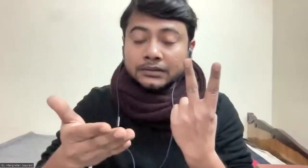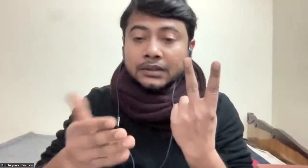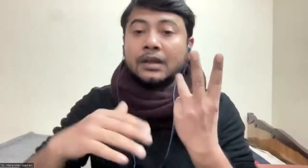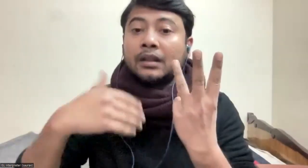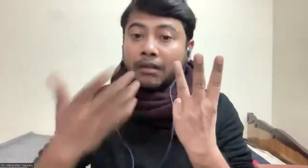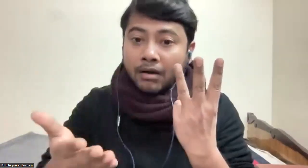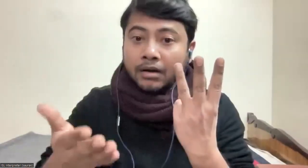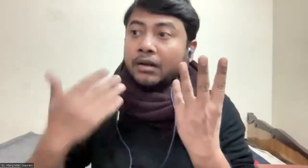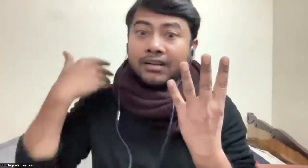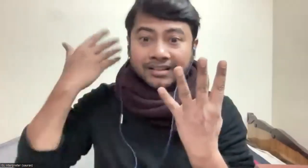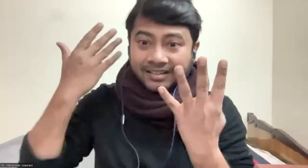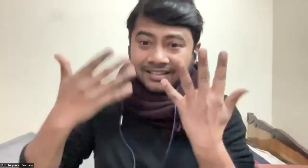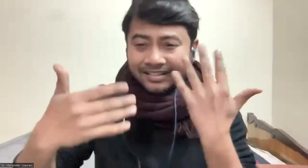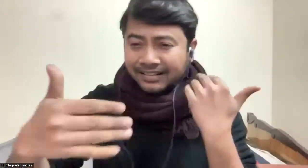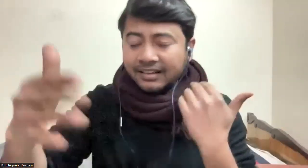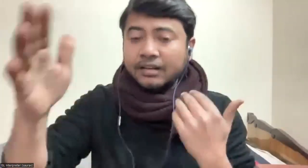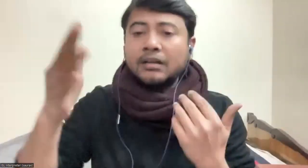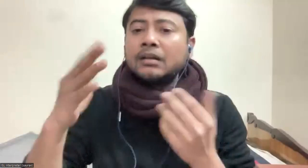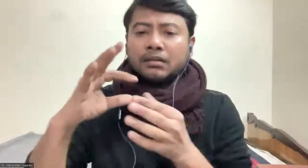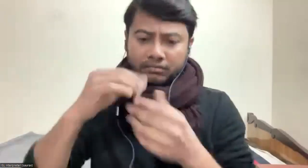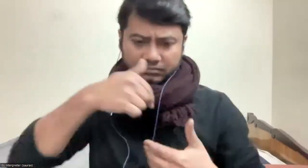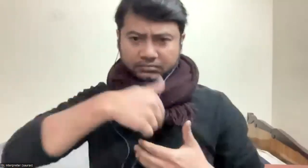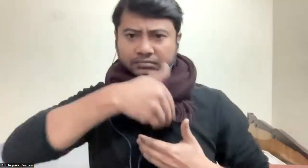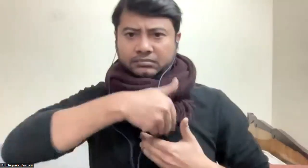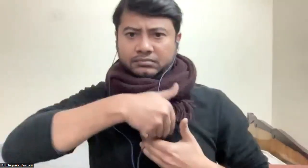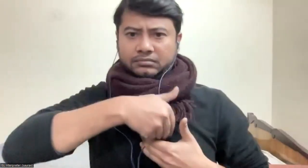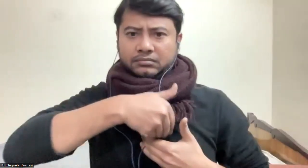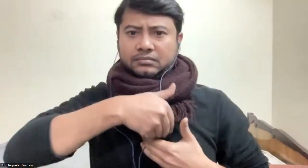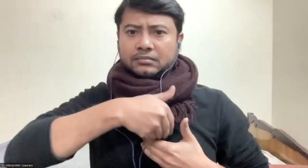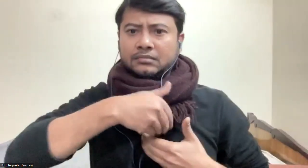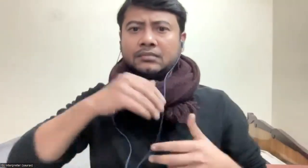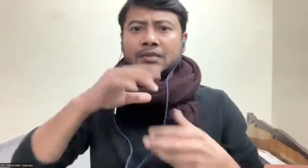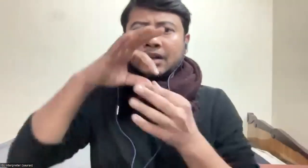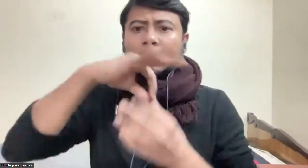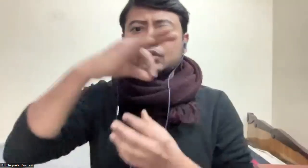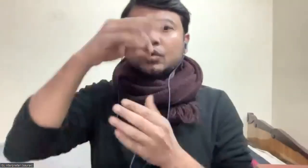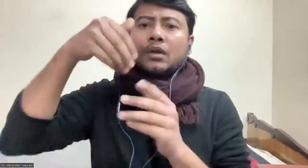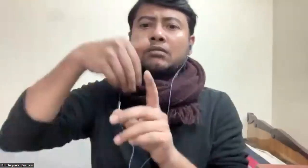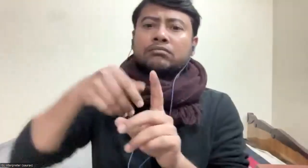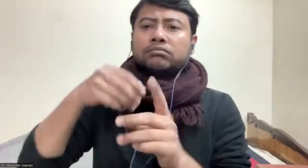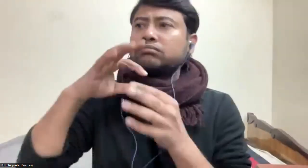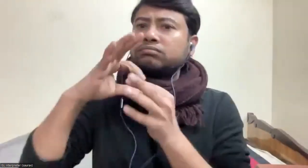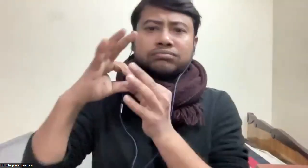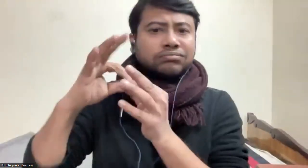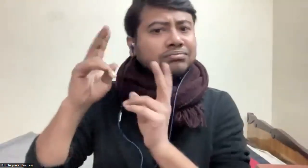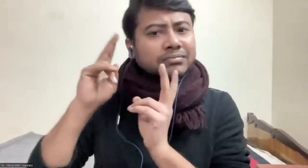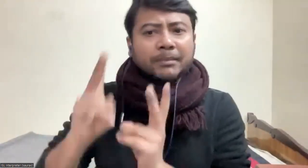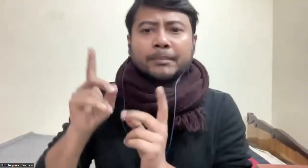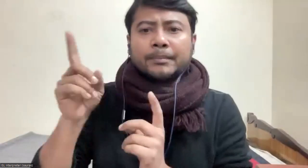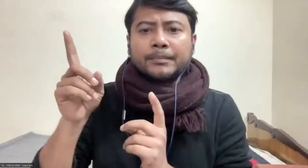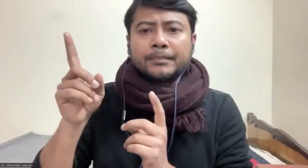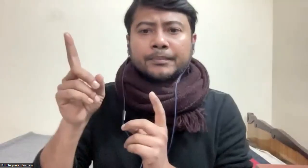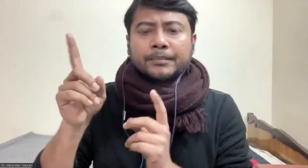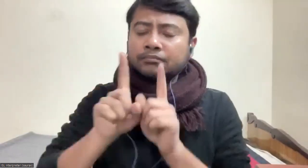other relationship changes in every birth, but Krishna's relationship with me never changes. He is always there with